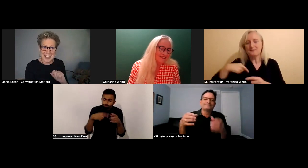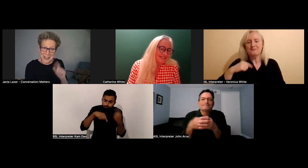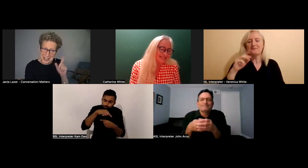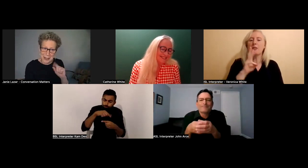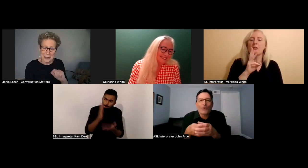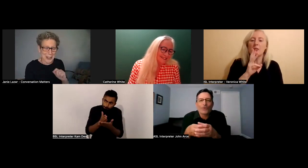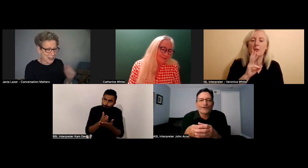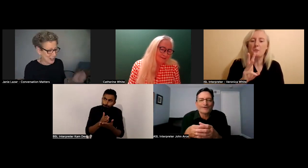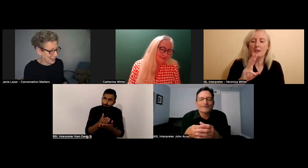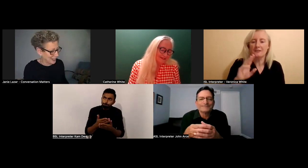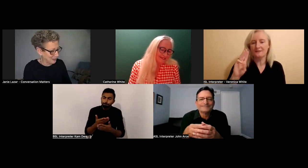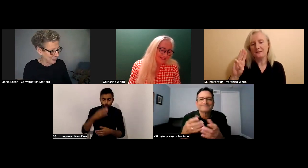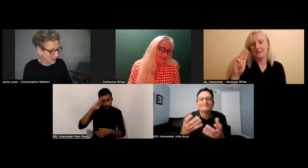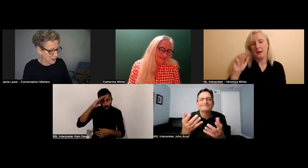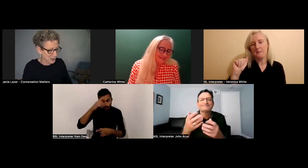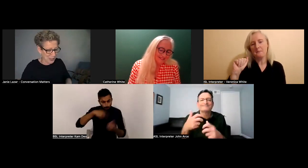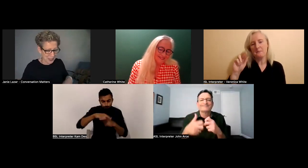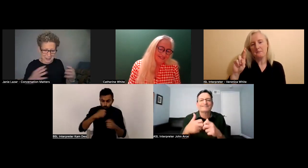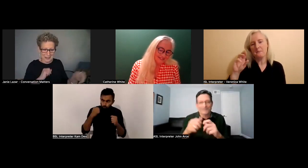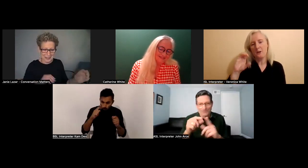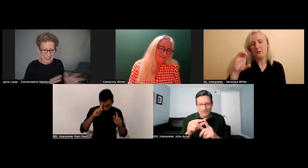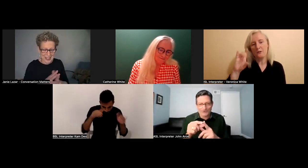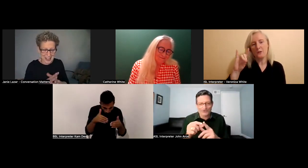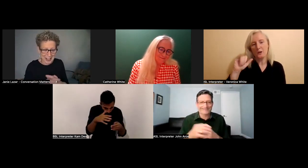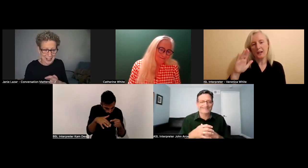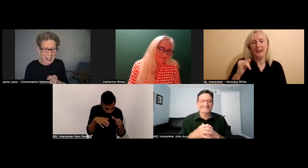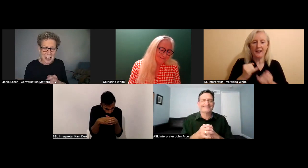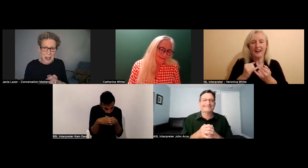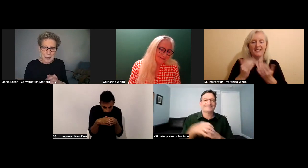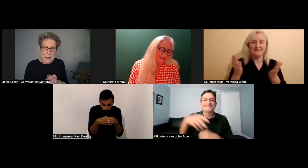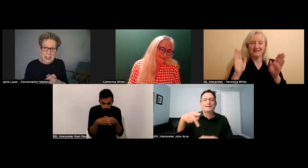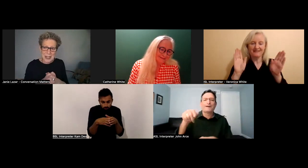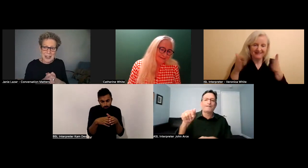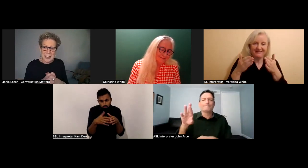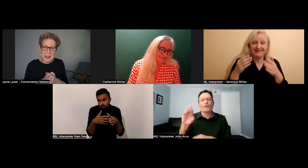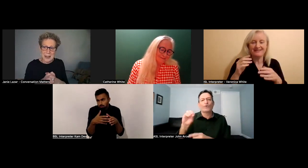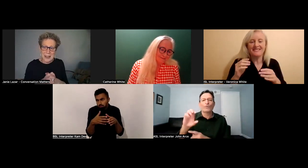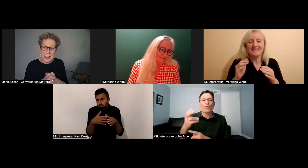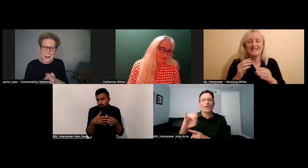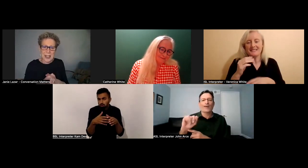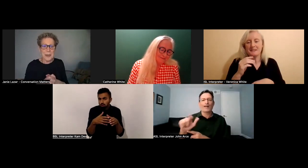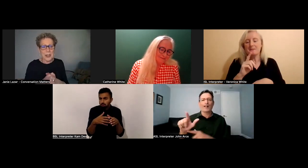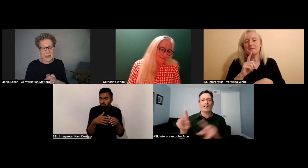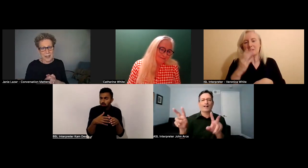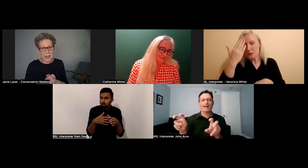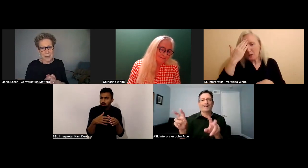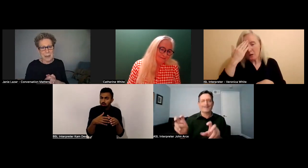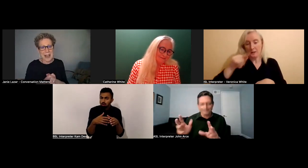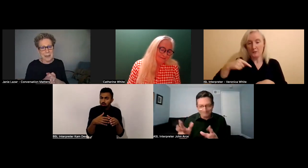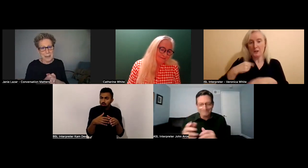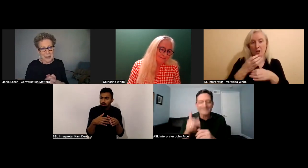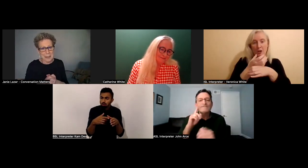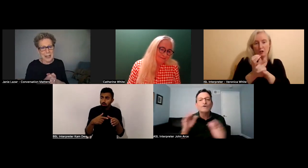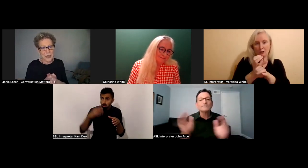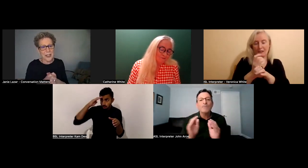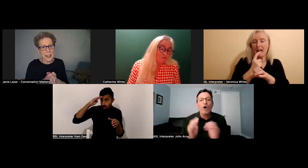That's a difficult word, I'm sure, to sign. But, you know, for a small country, we pack